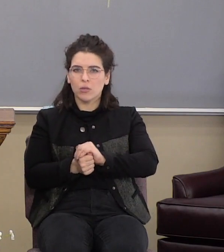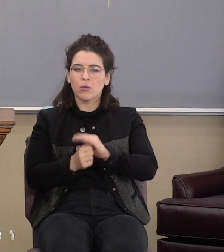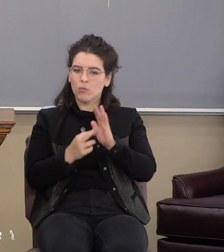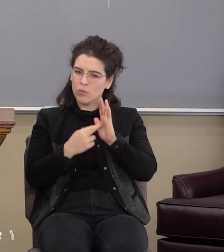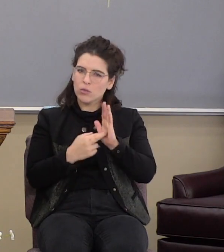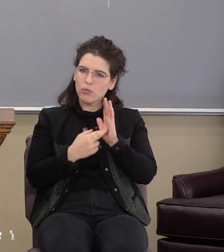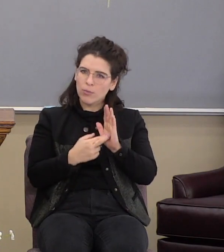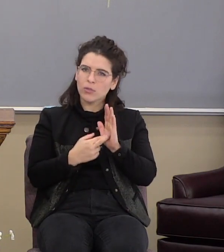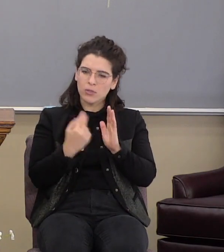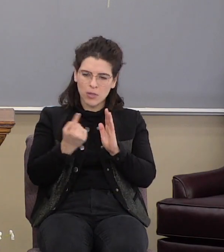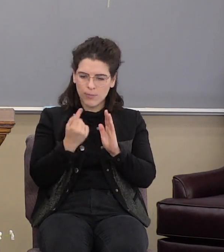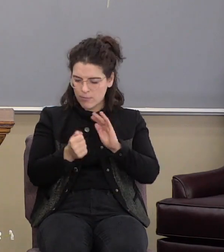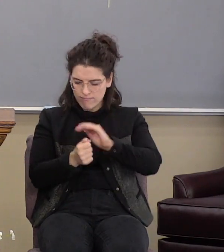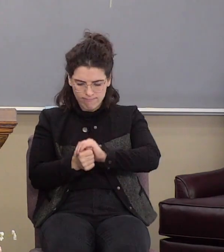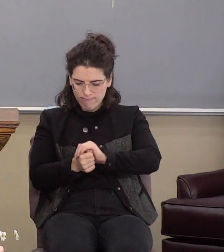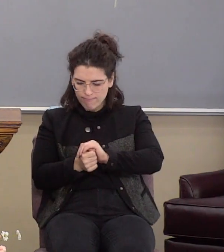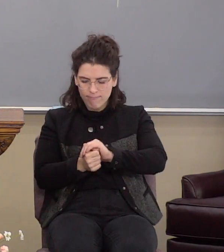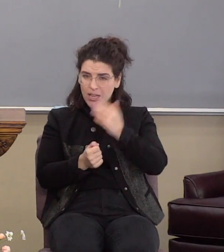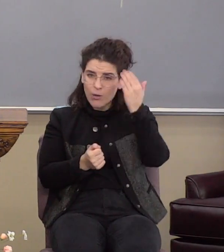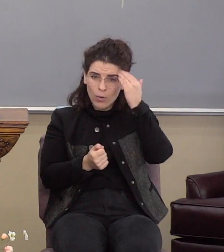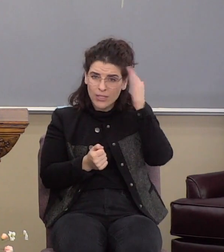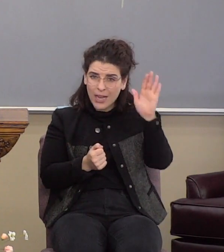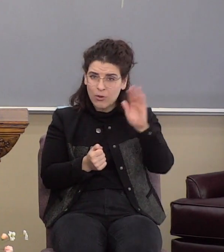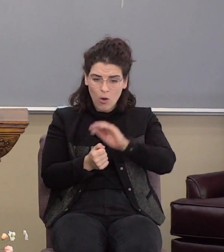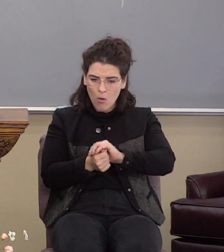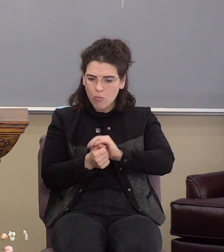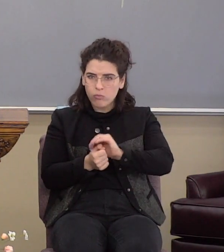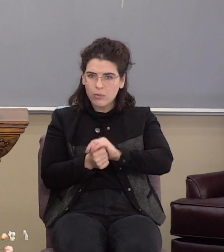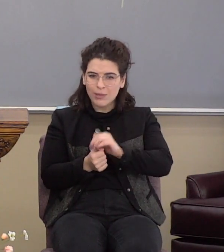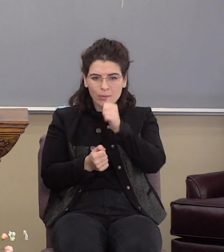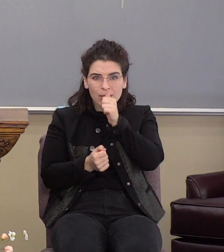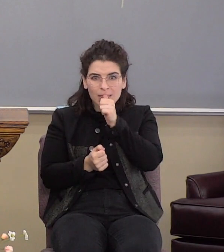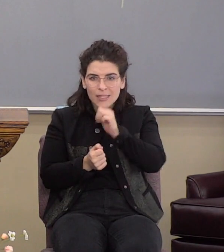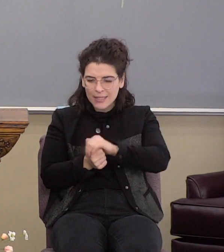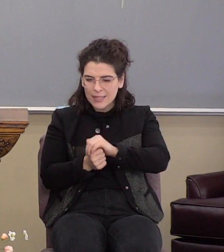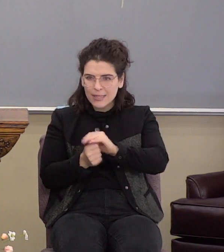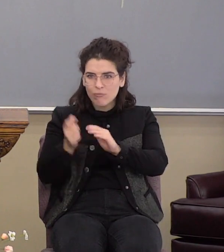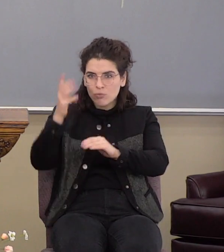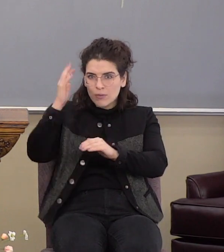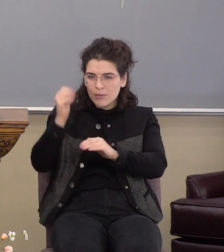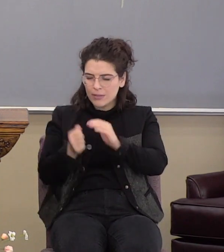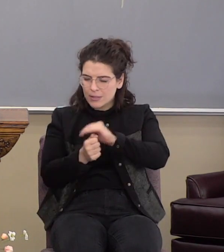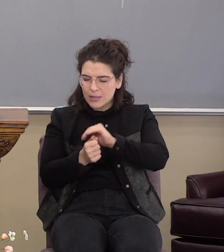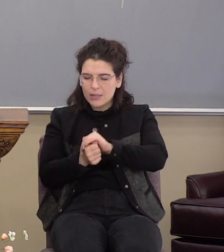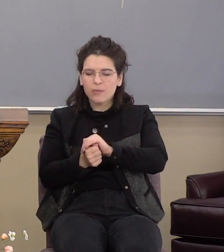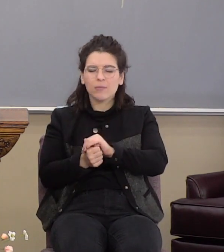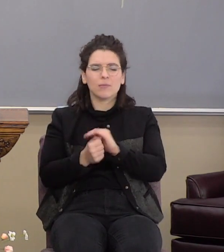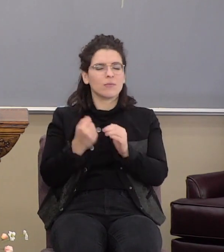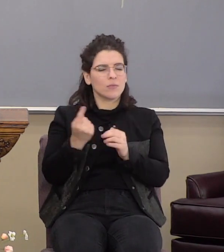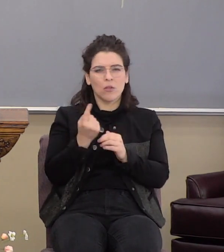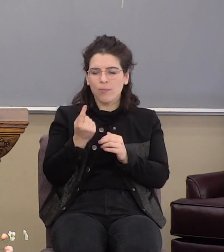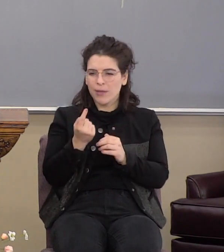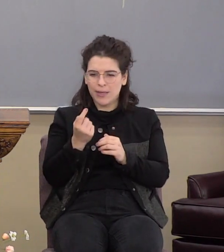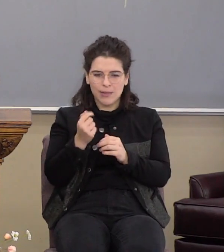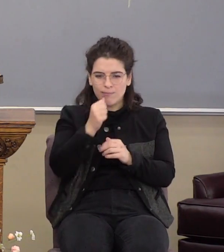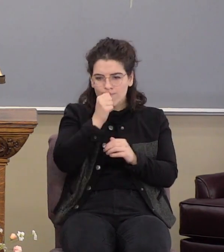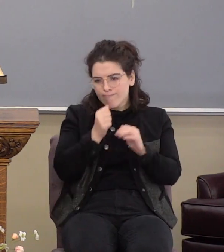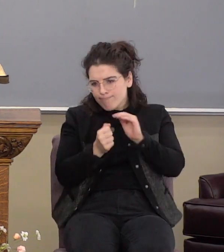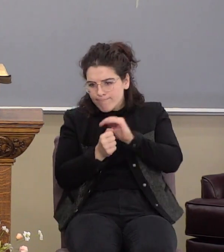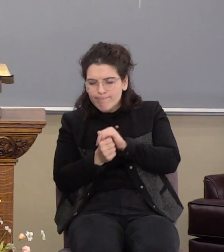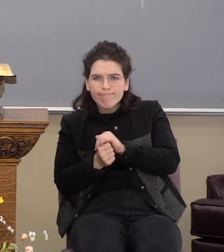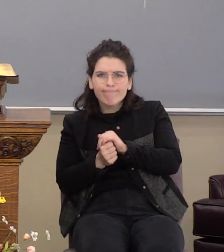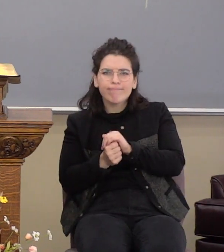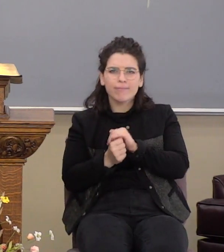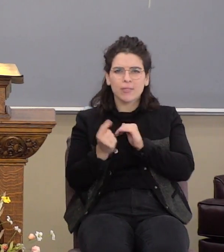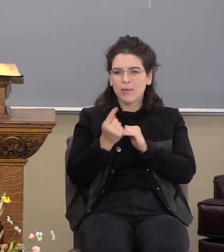it signifies something that wasn't known previously, all right? When something is a mystery, it's